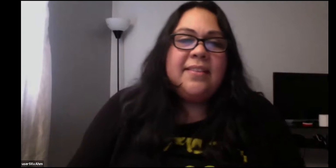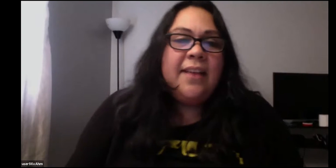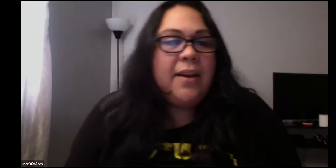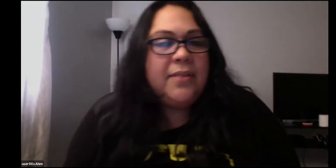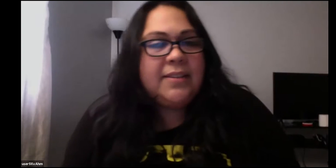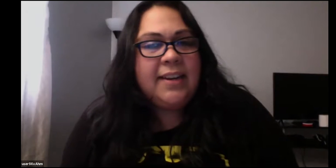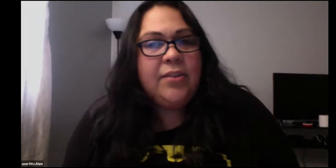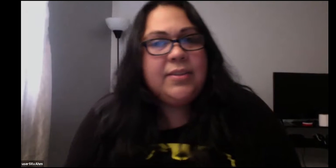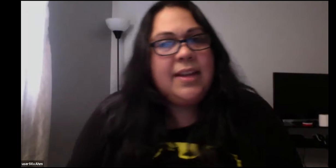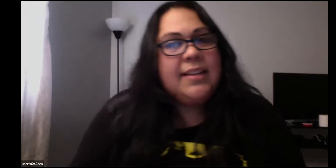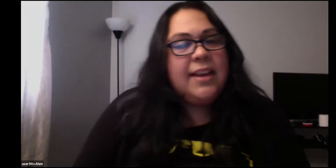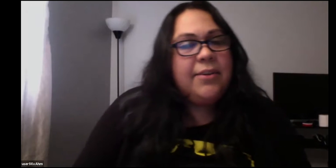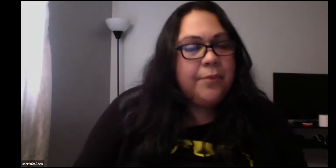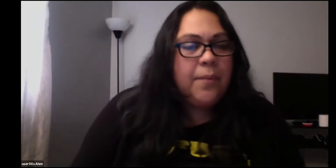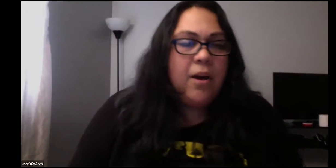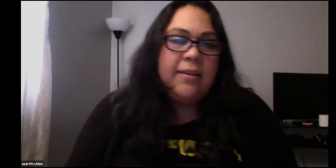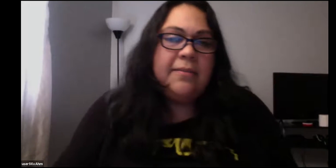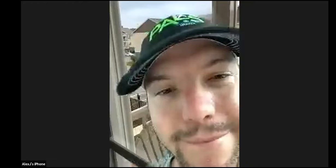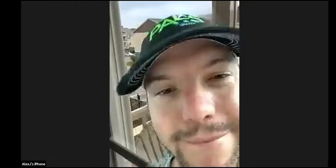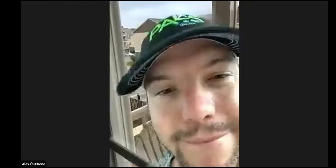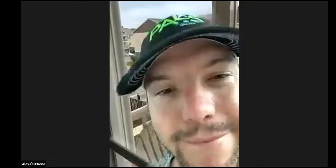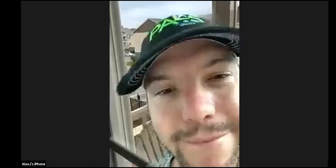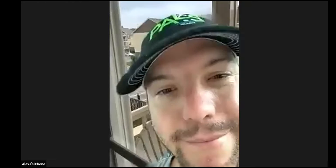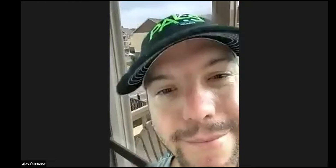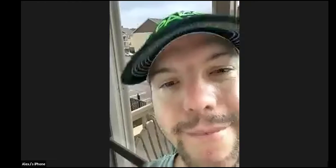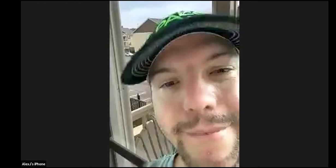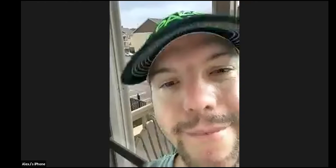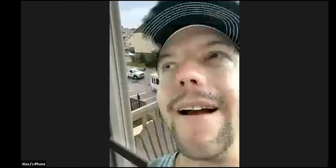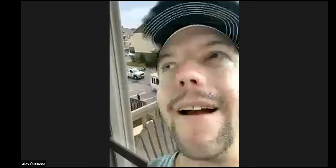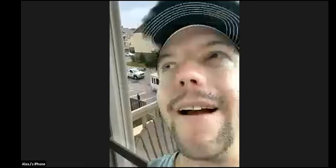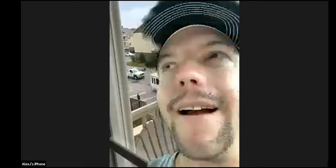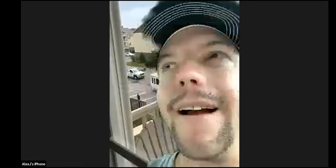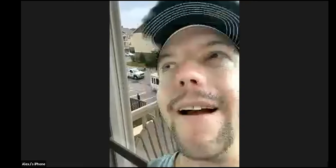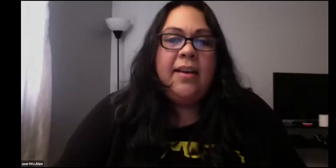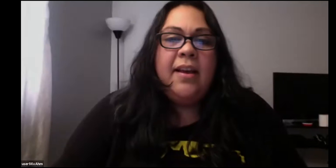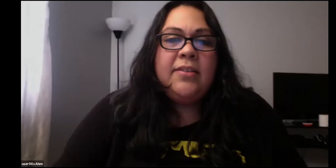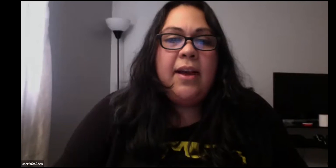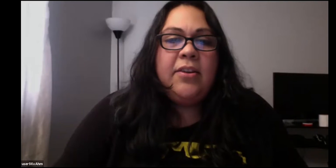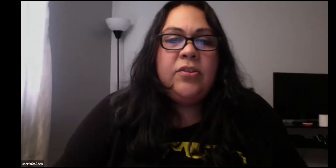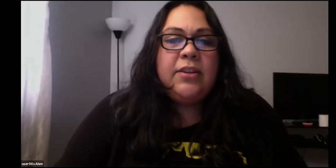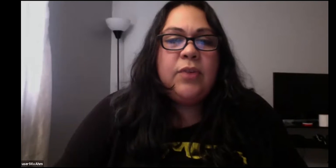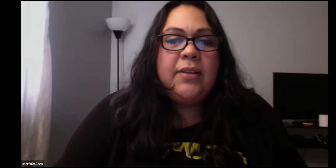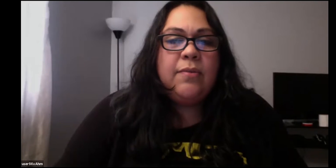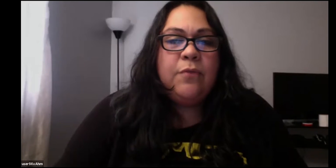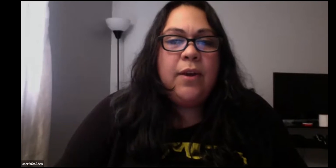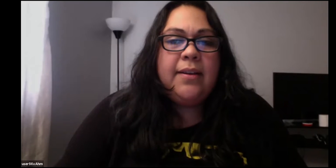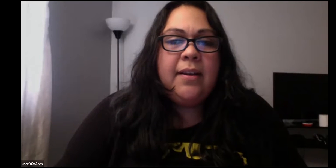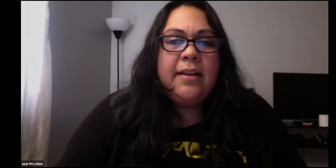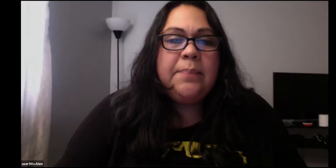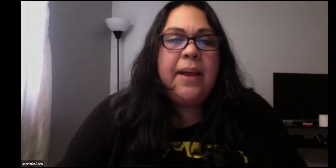Have you seen any other signs, Aaron, for park? No? Okay. So I usually try to avoid spelling